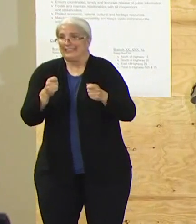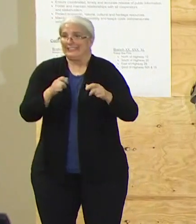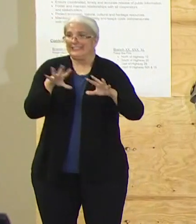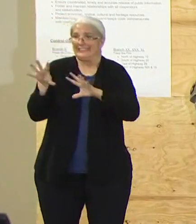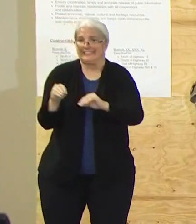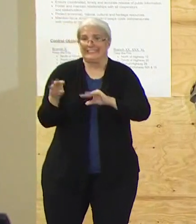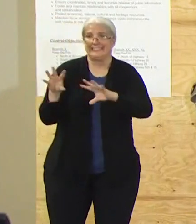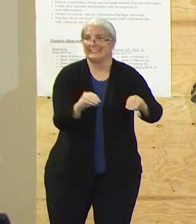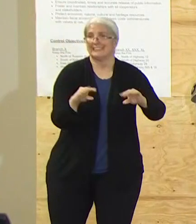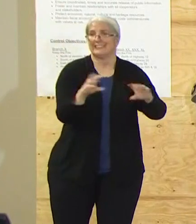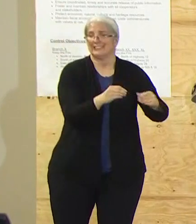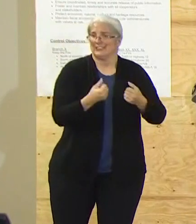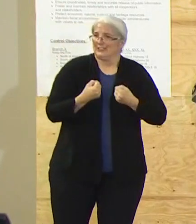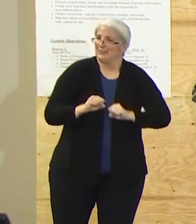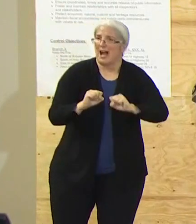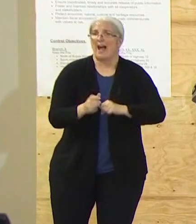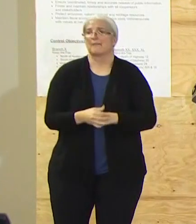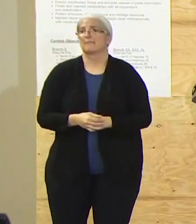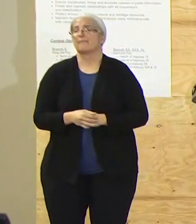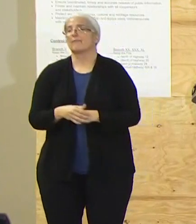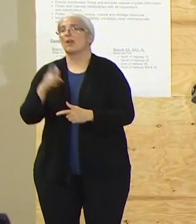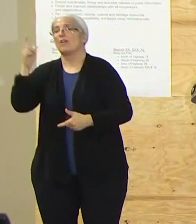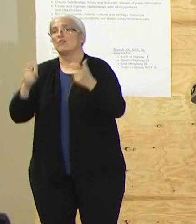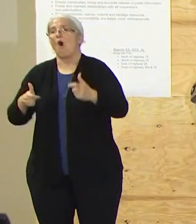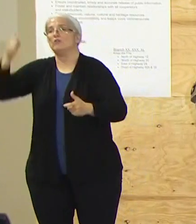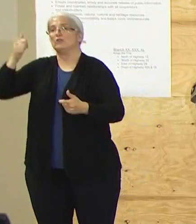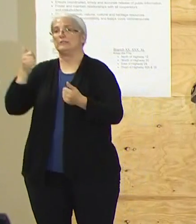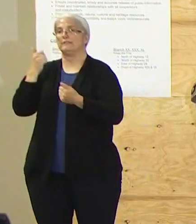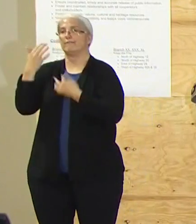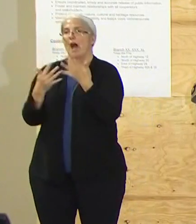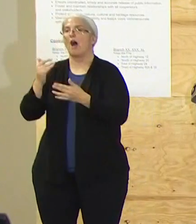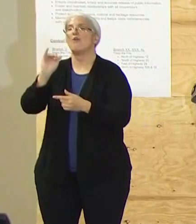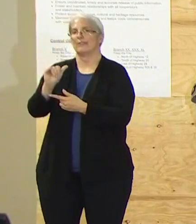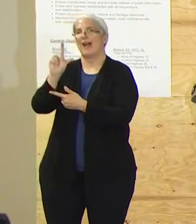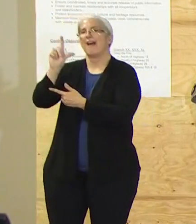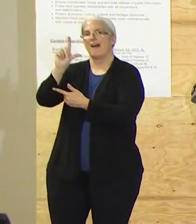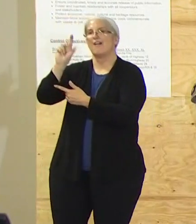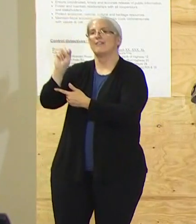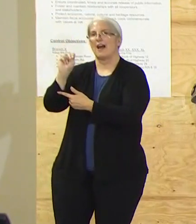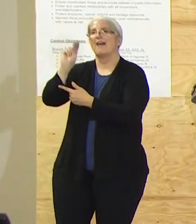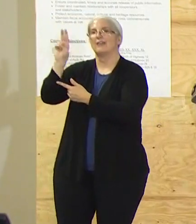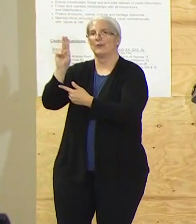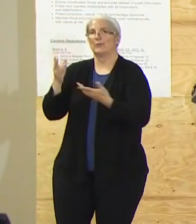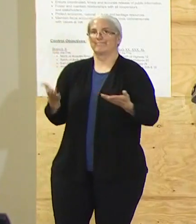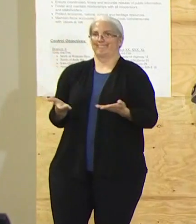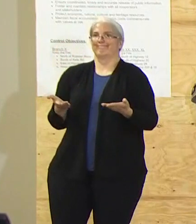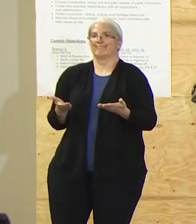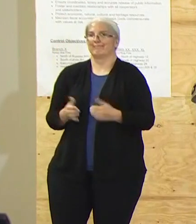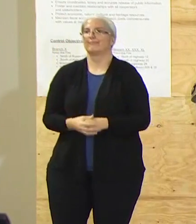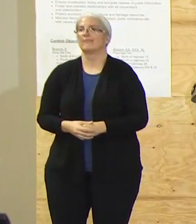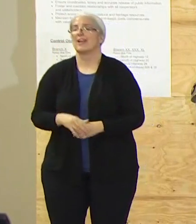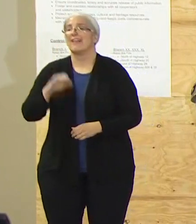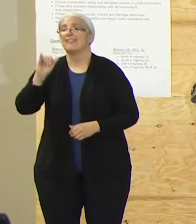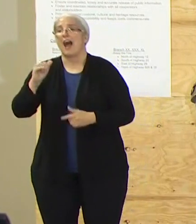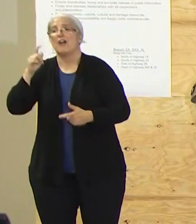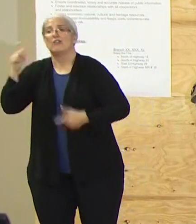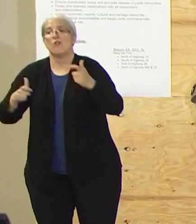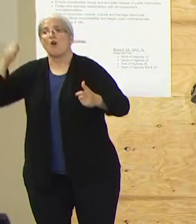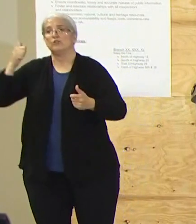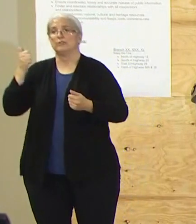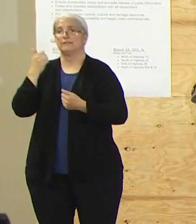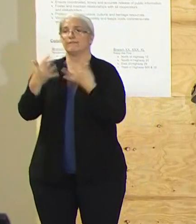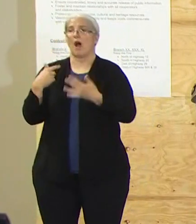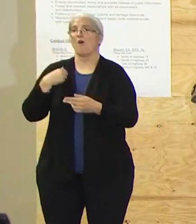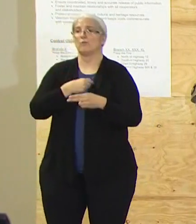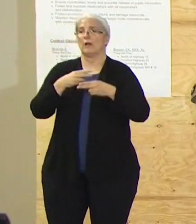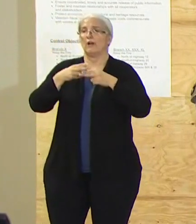fires, the LNU fire that we briefed you here this morning, this fire complex, what we refer to as lightning complex,